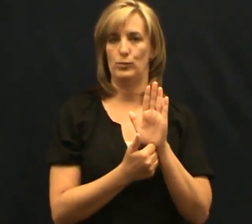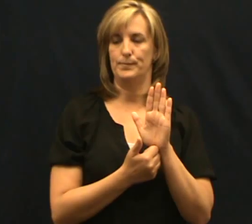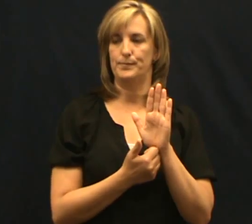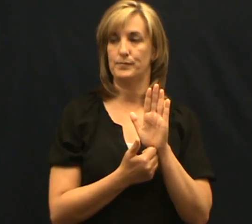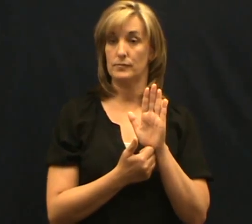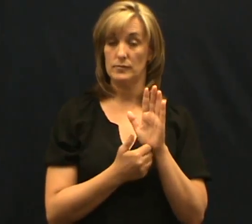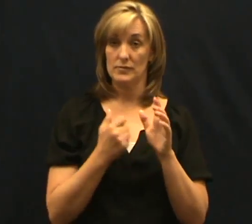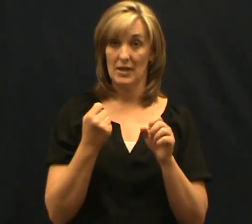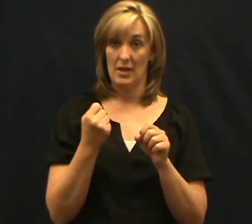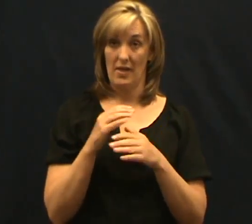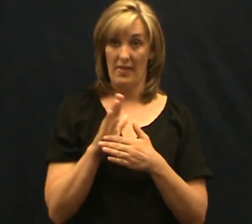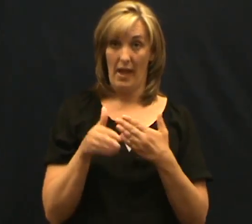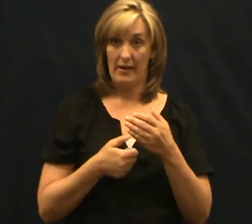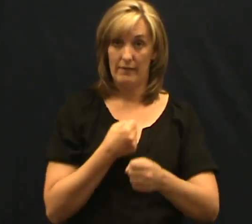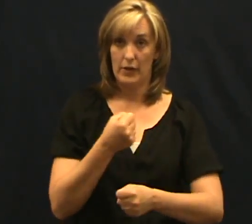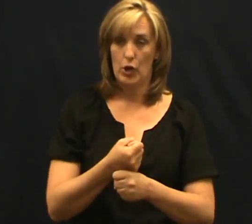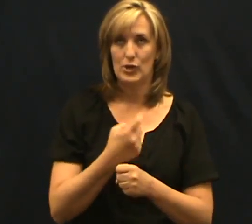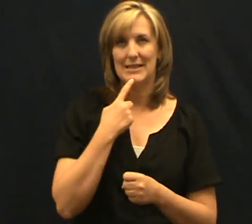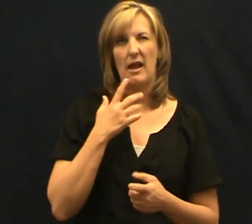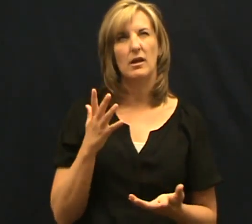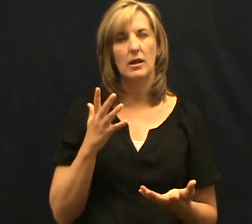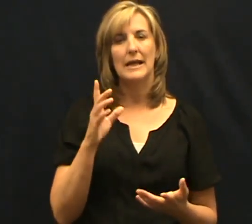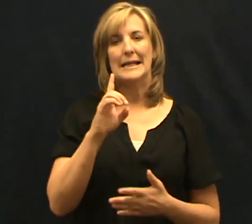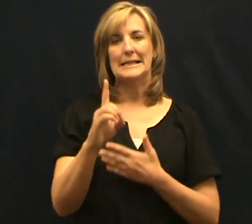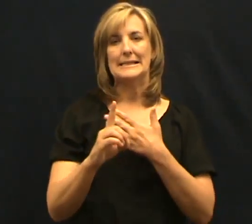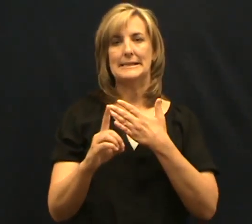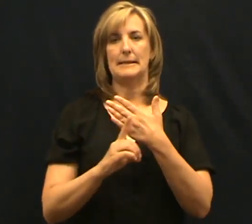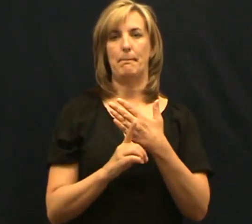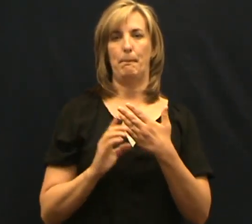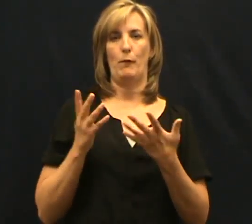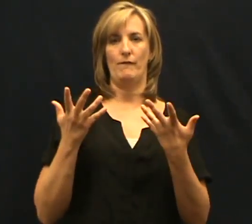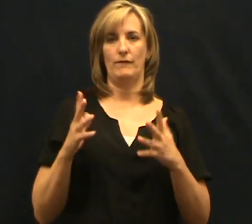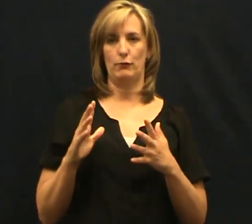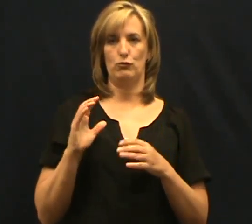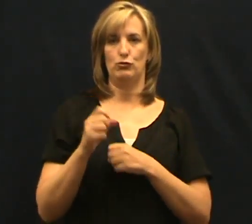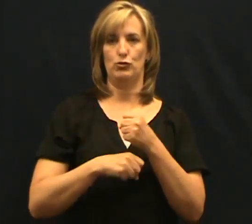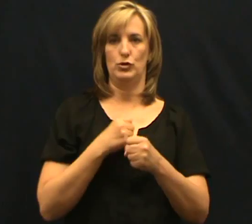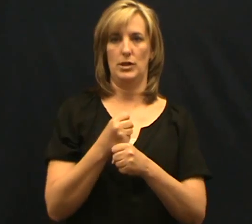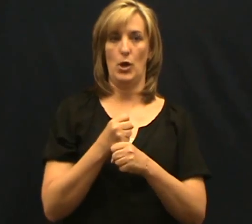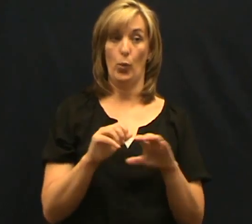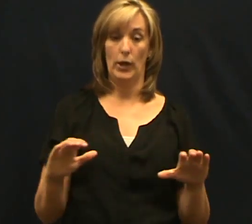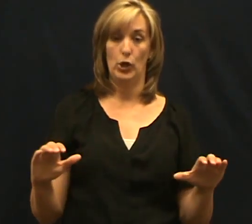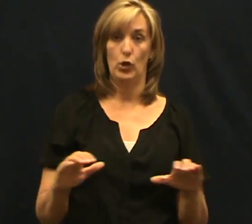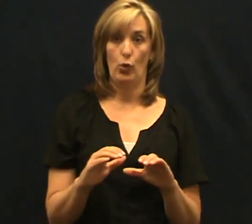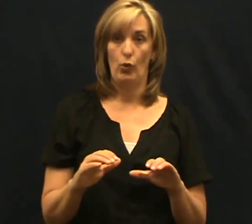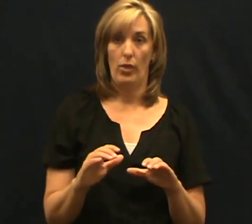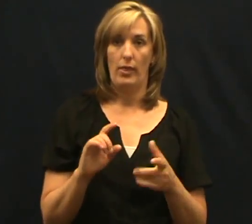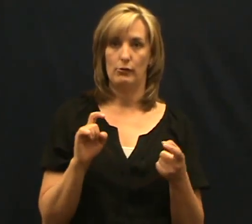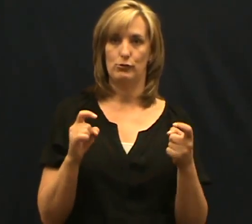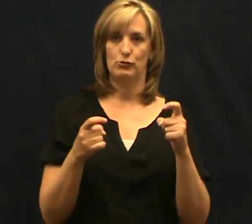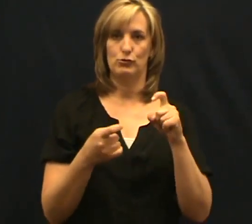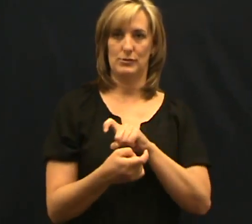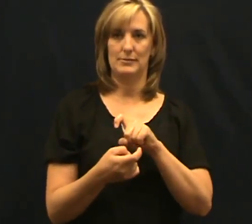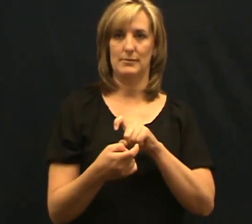because let's say December at the end of our year, we also would do those adjustments at the end of December, because it's also a